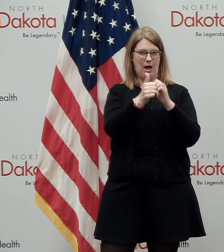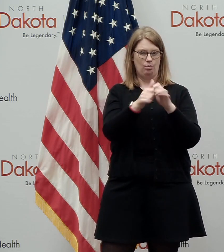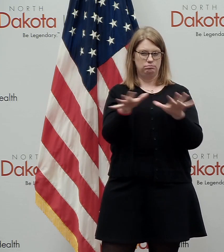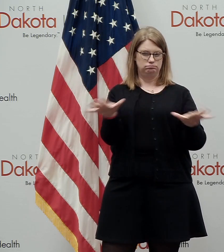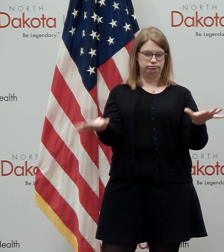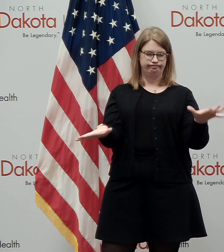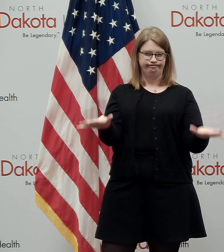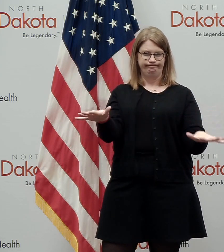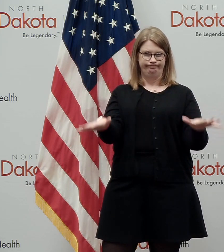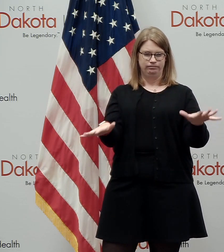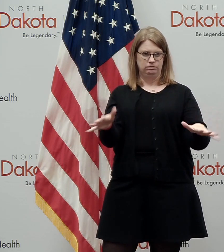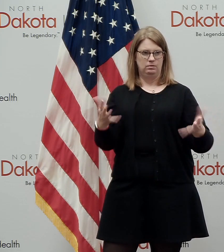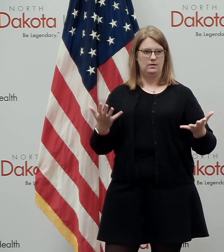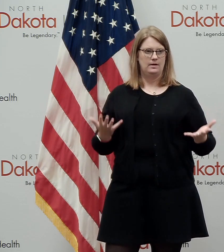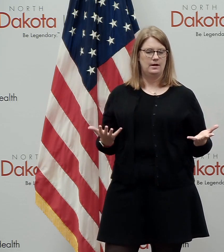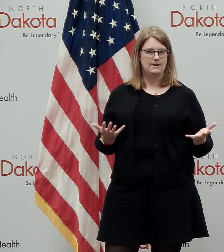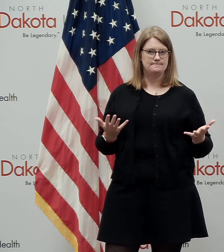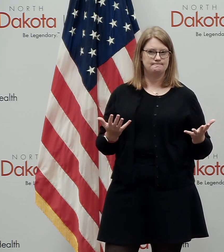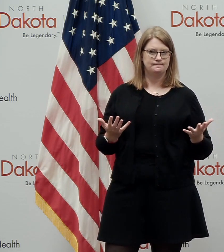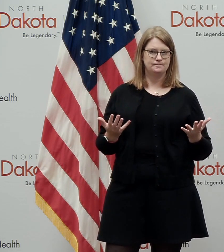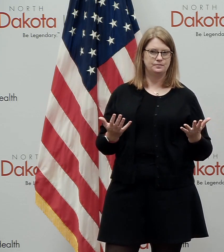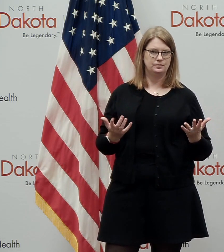very little risk for